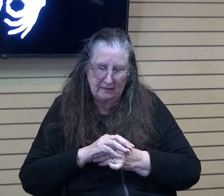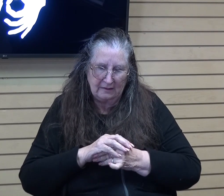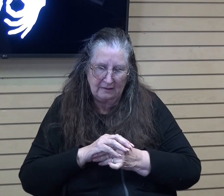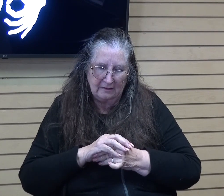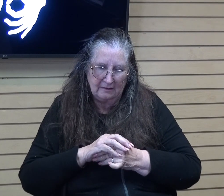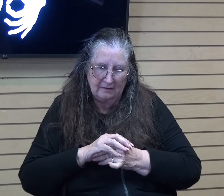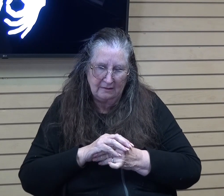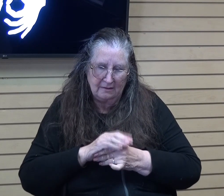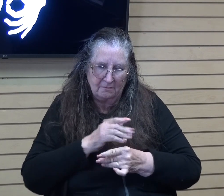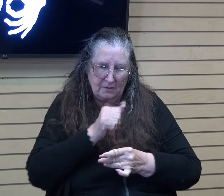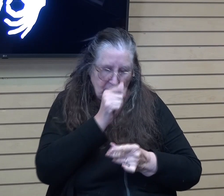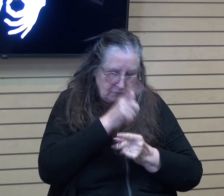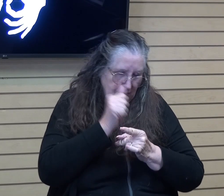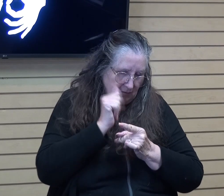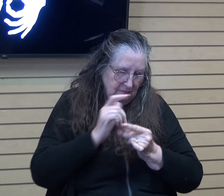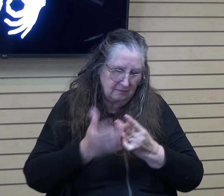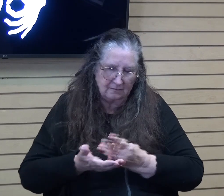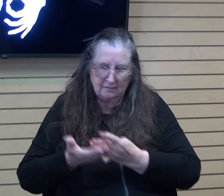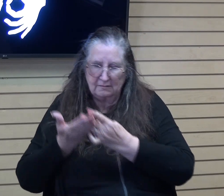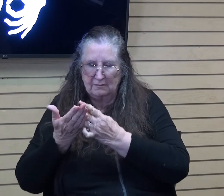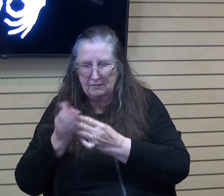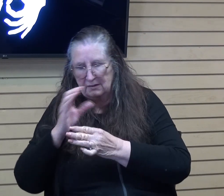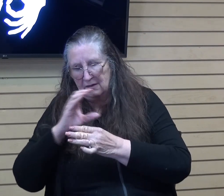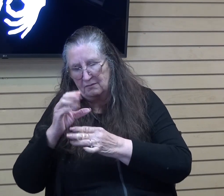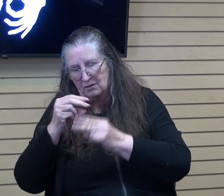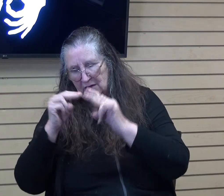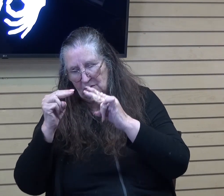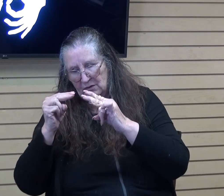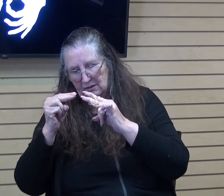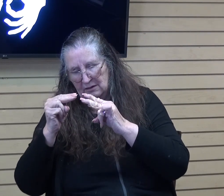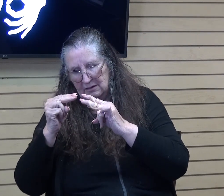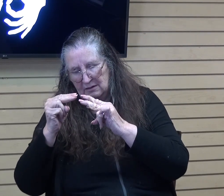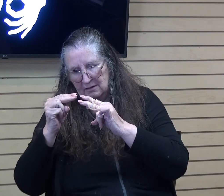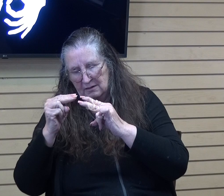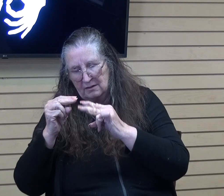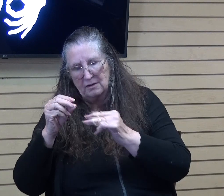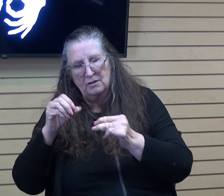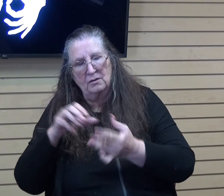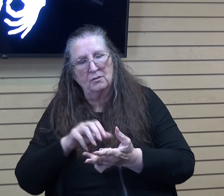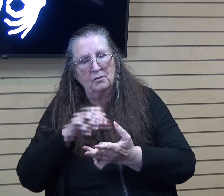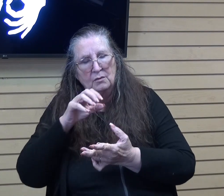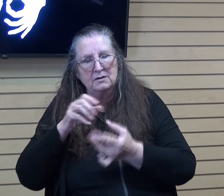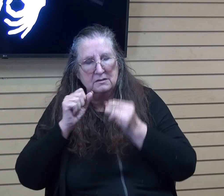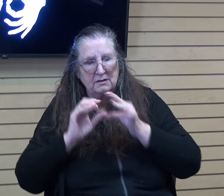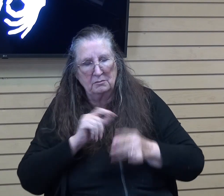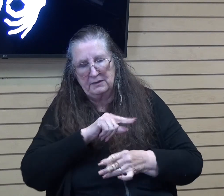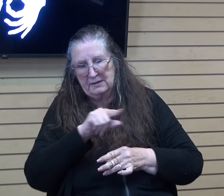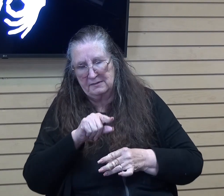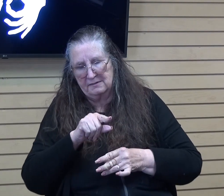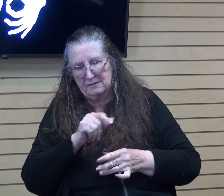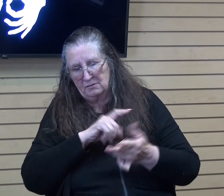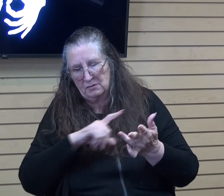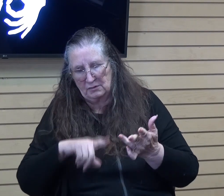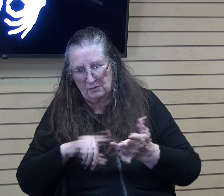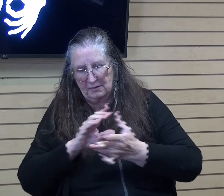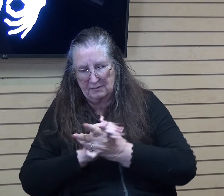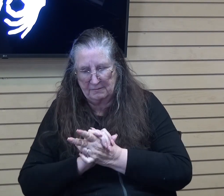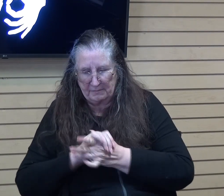I just lift up my brothers and sisters at Calvary Hemet and pray that you would richly bless them, Lord. And thank